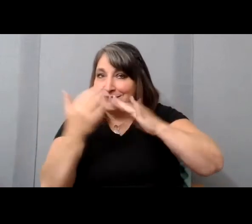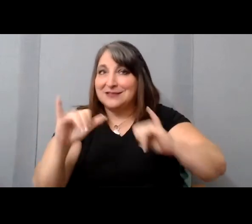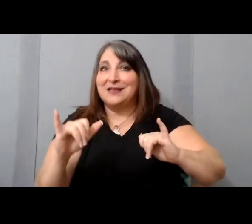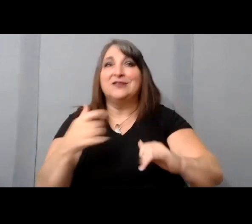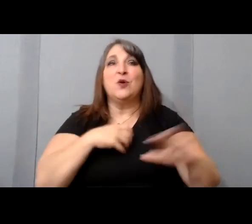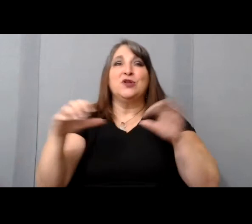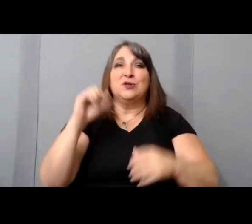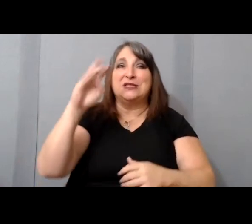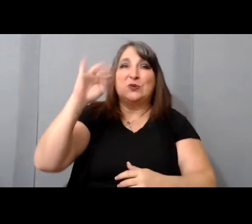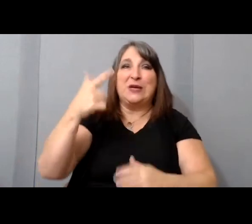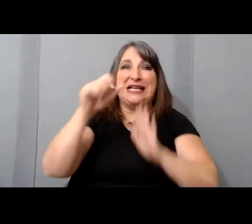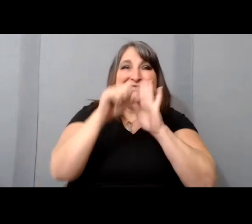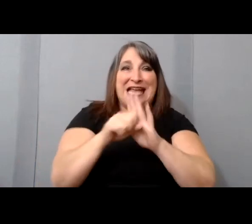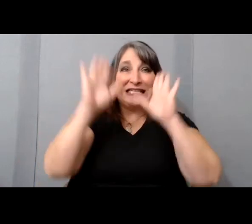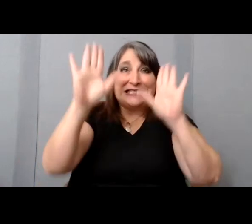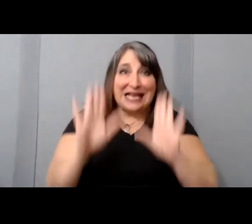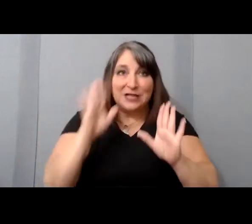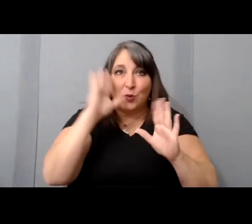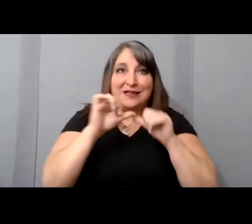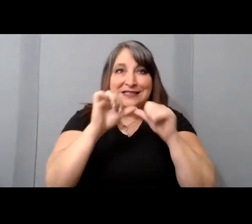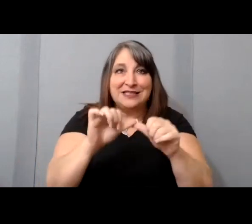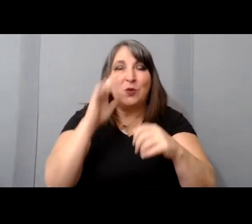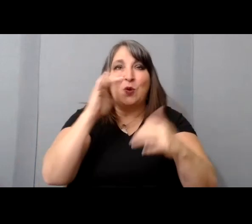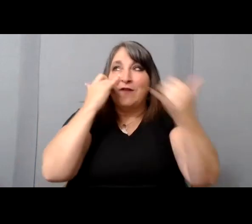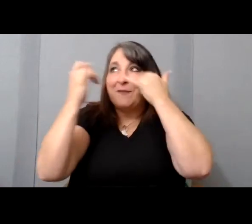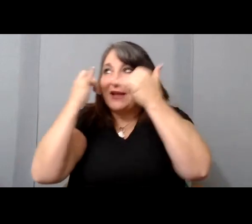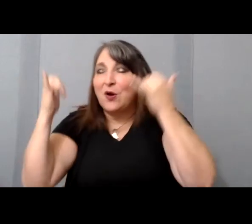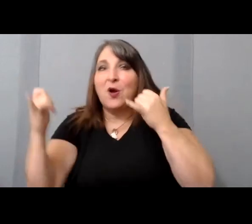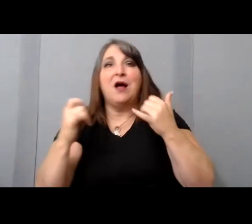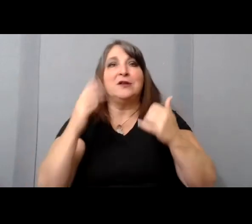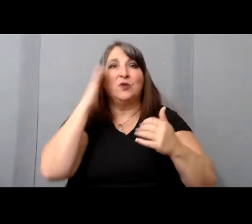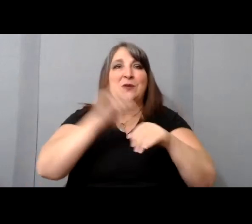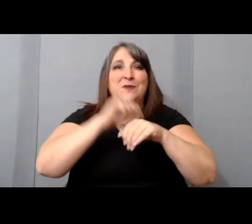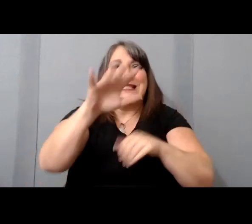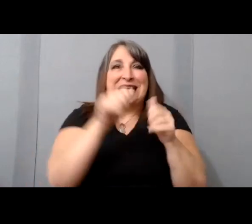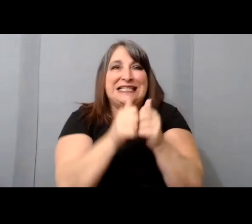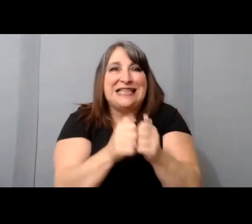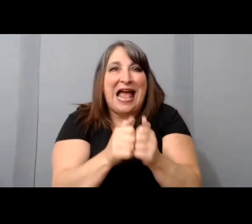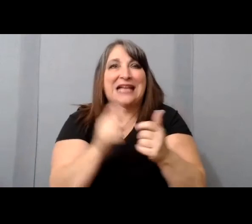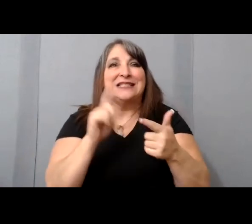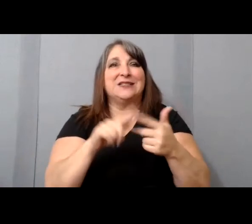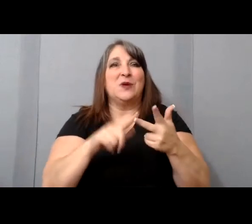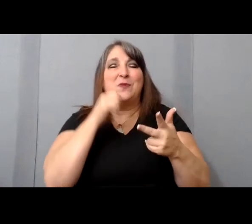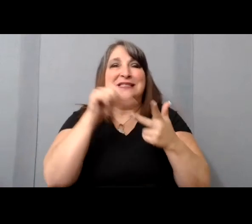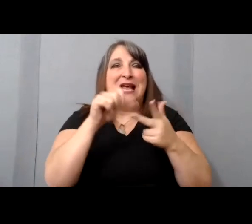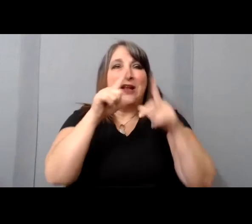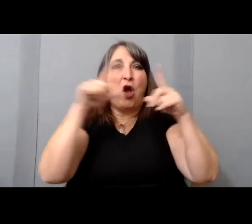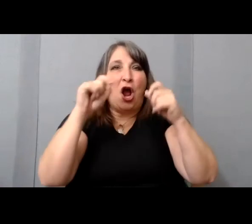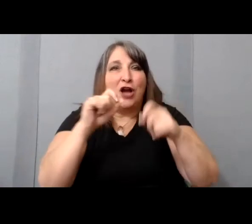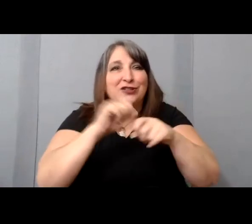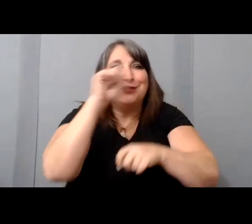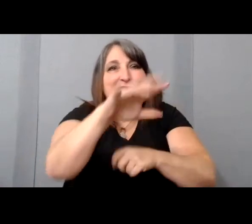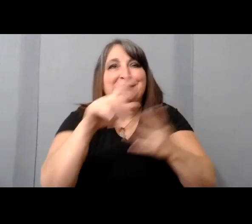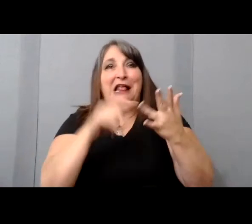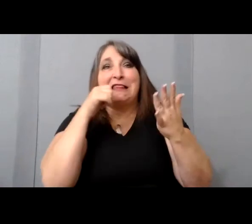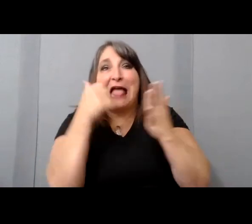swing state Sundays, where we'll be making phone calls, where we'll be sending texts, where we'll be sending postcards and letters and all of that